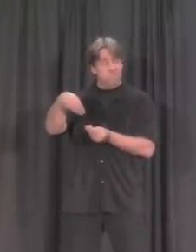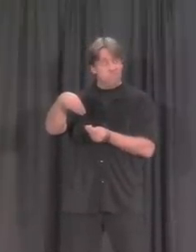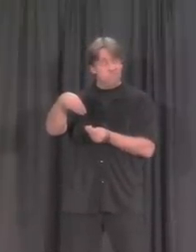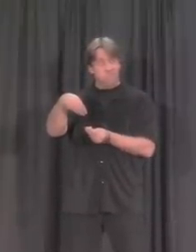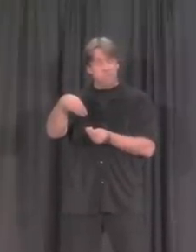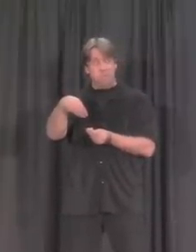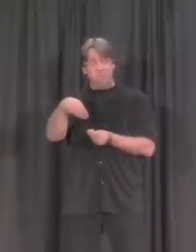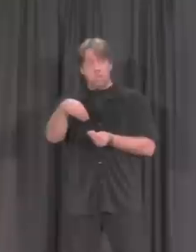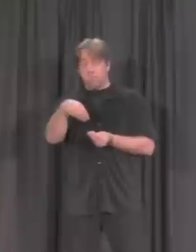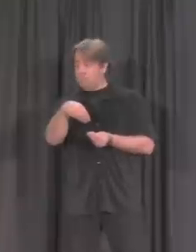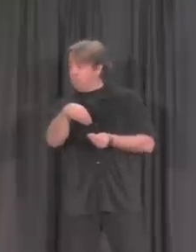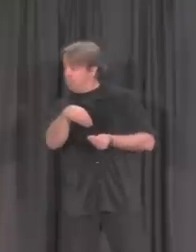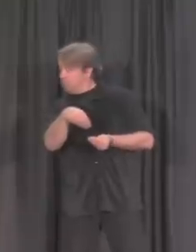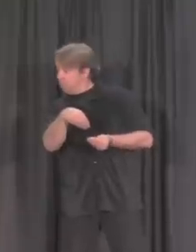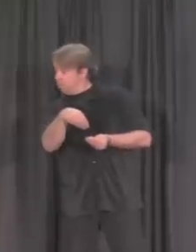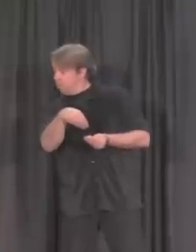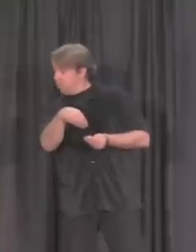paper, put the paper.